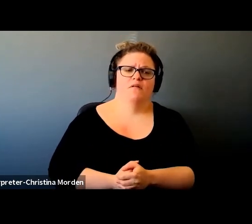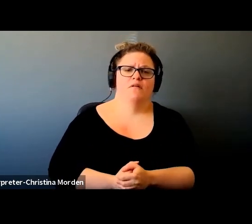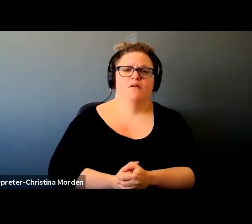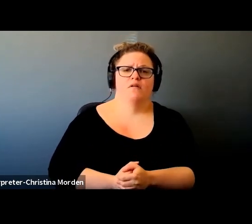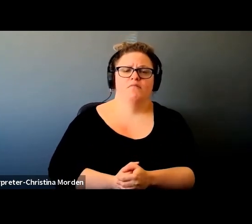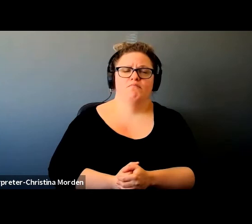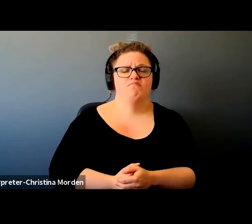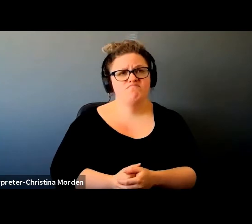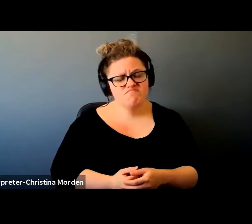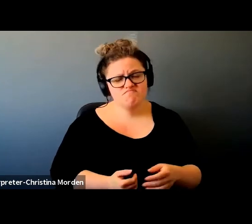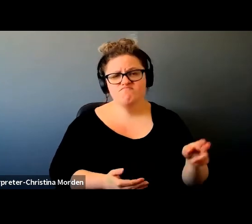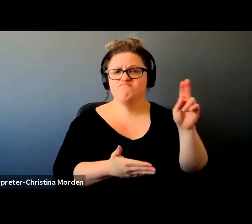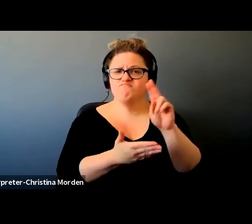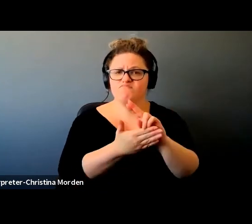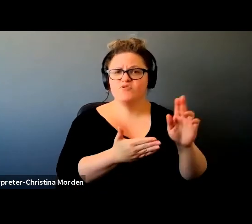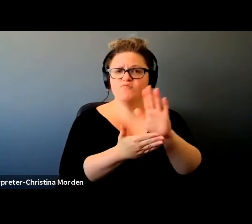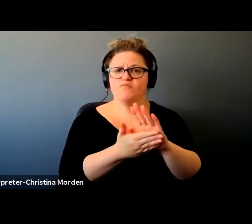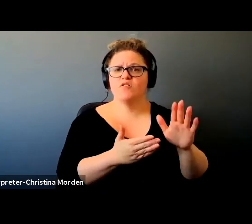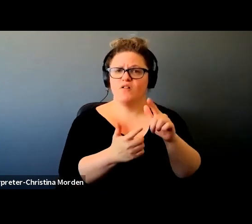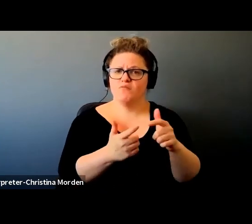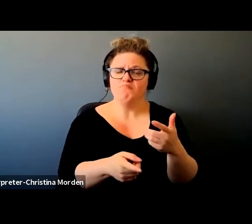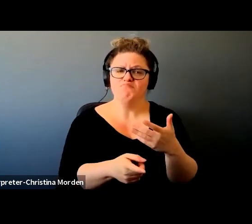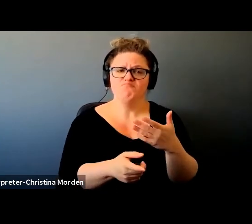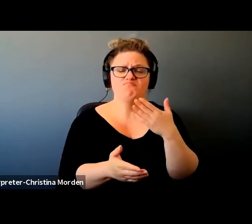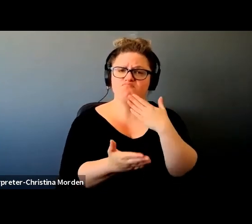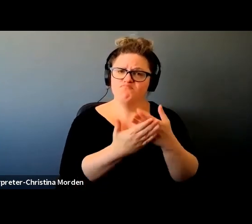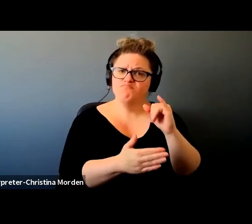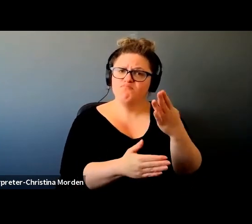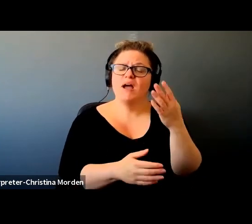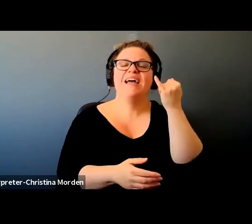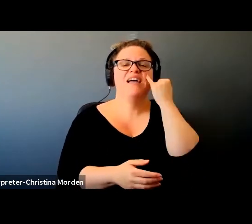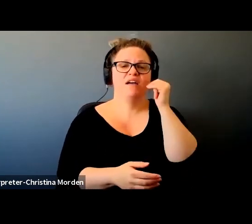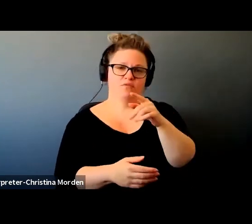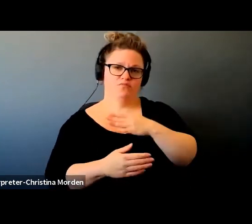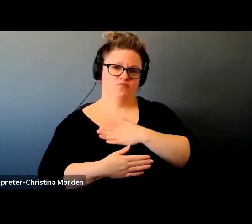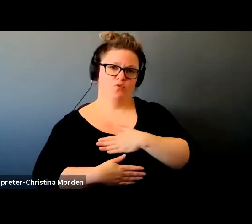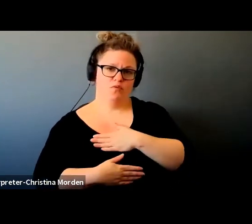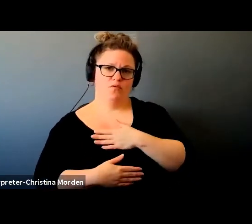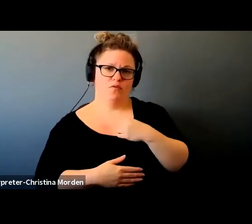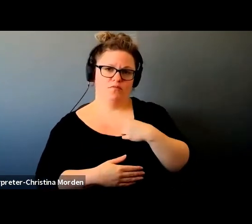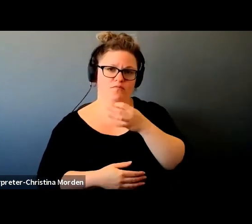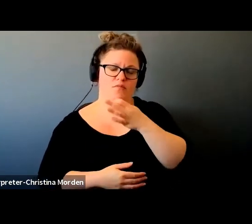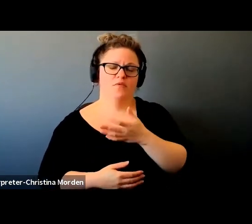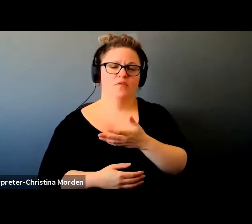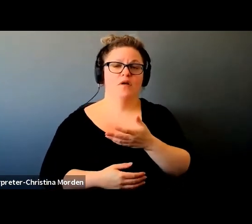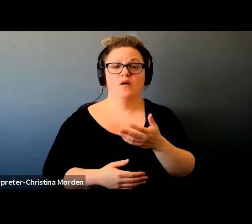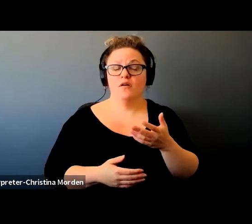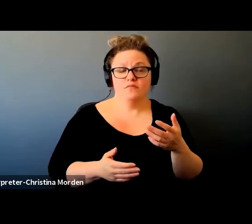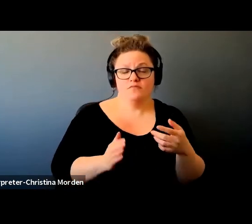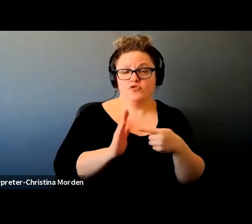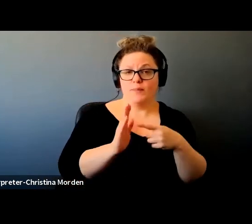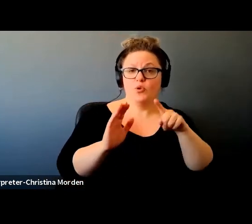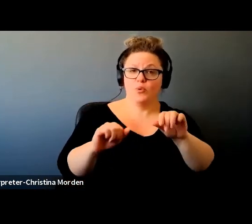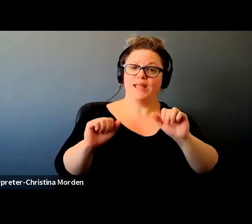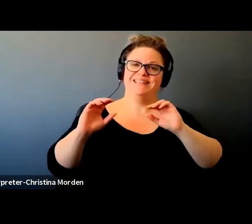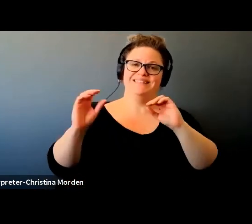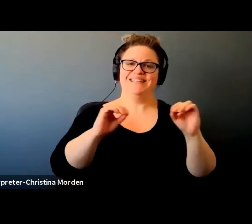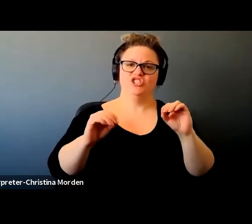a really good place if you have an aptitude for it. And with that, I include people who are teaching drama. Do